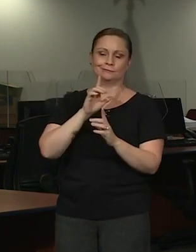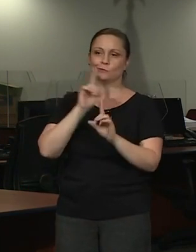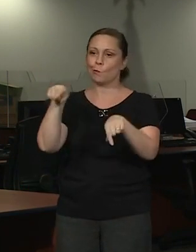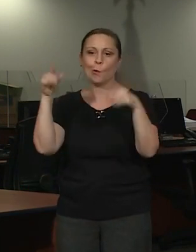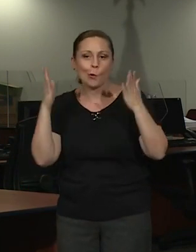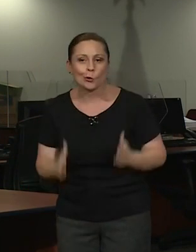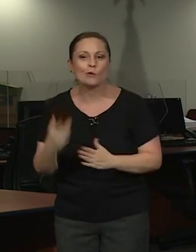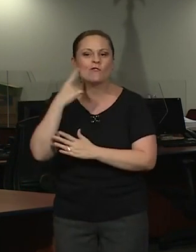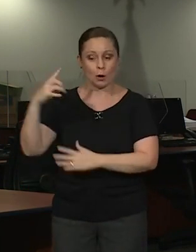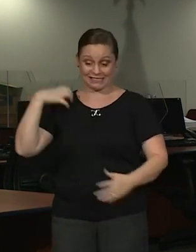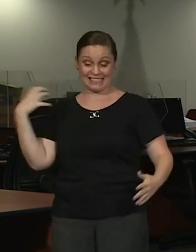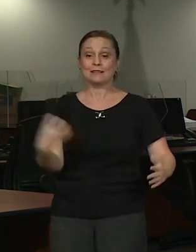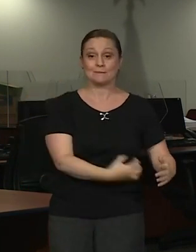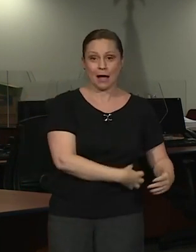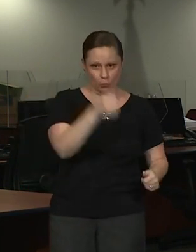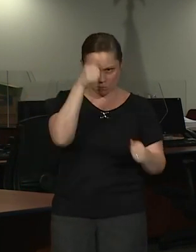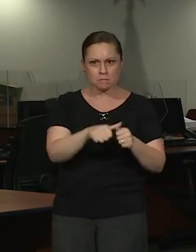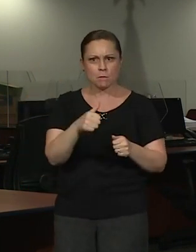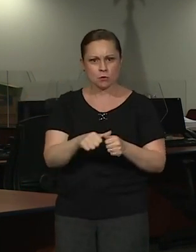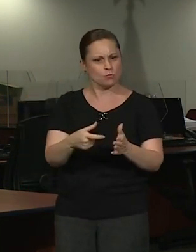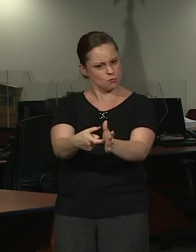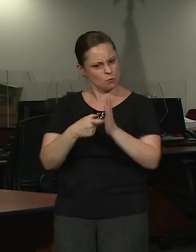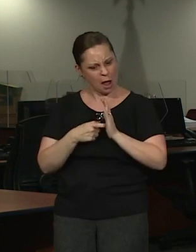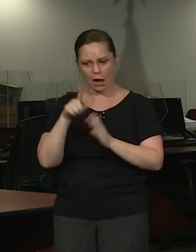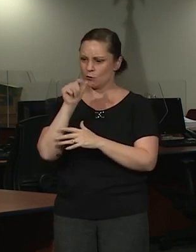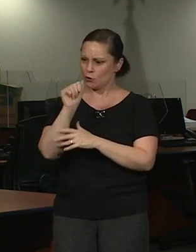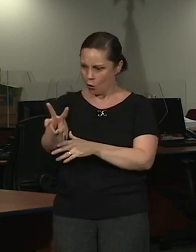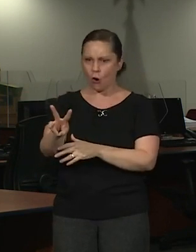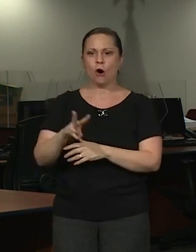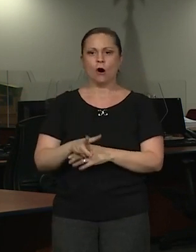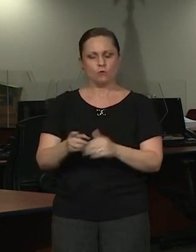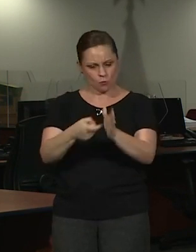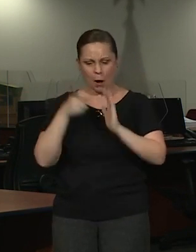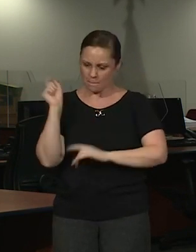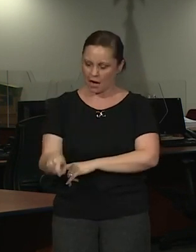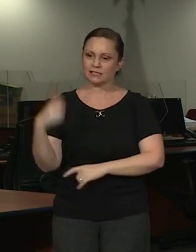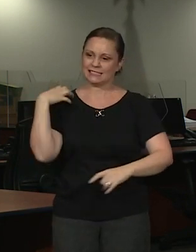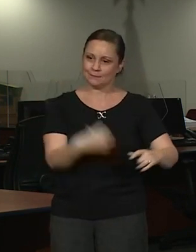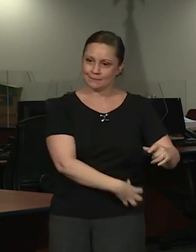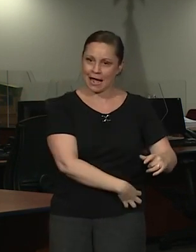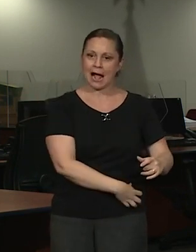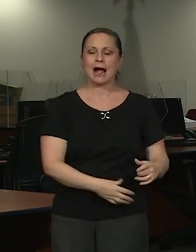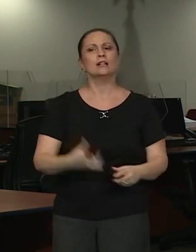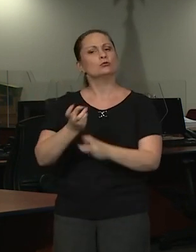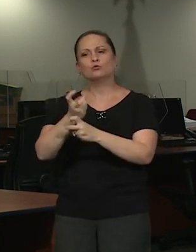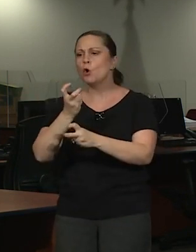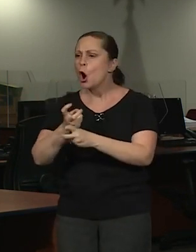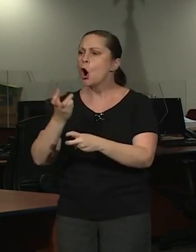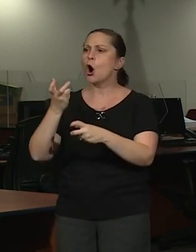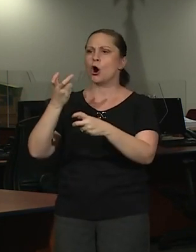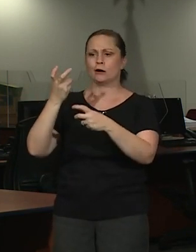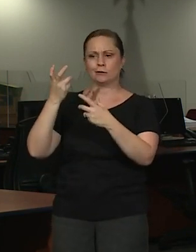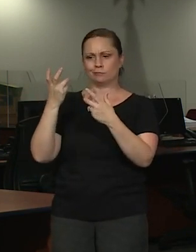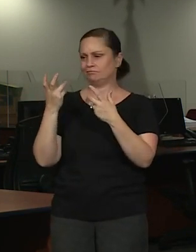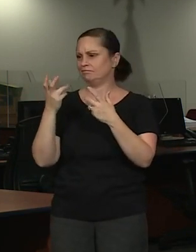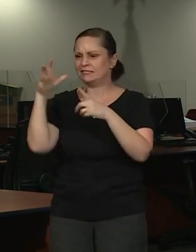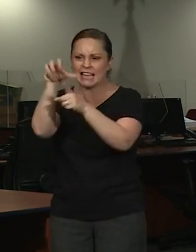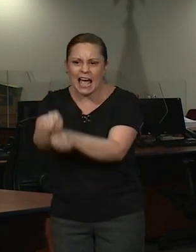kind of things against mandatory seatbelt law that you're saying now. It'll be too hard to enforce. It's a matter of